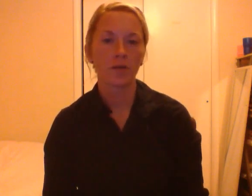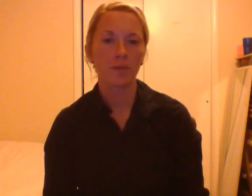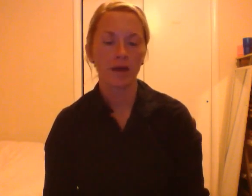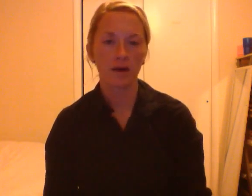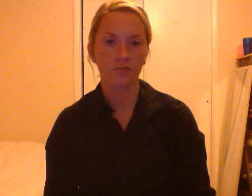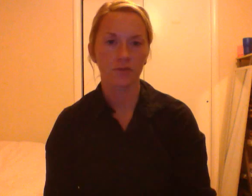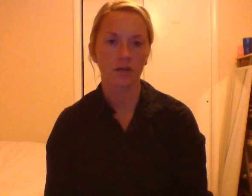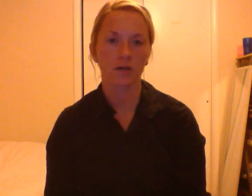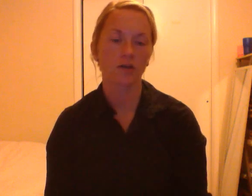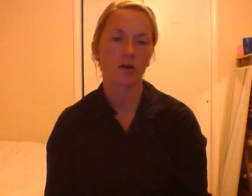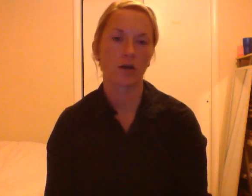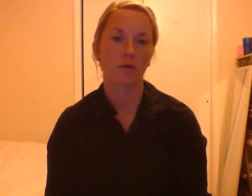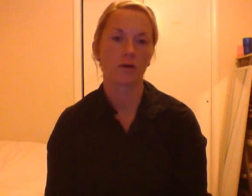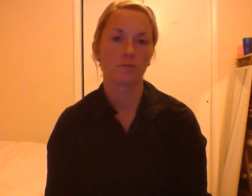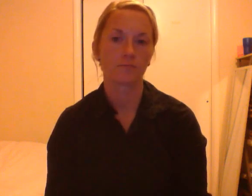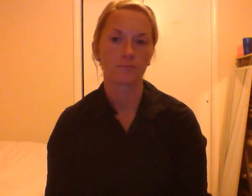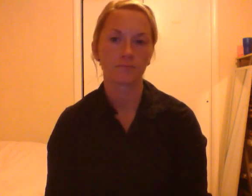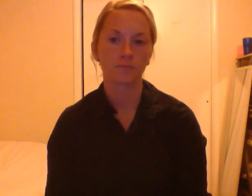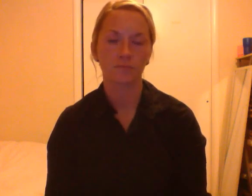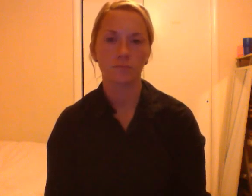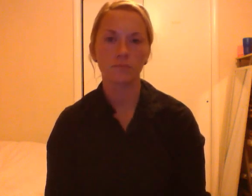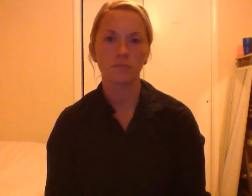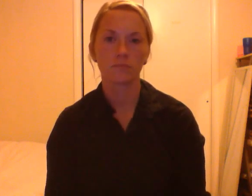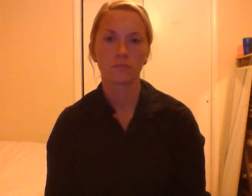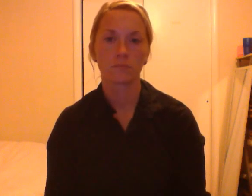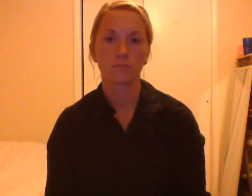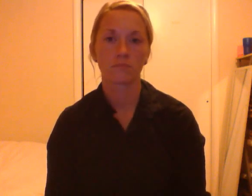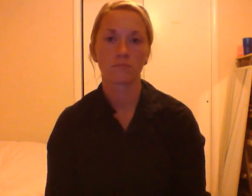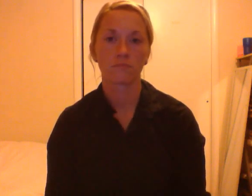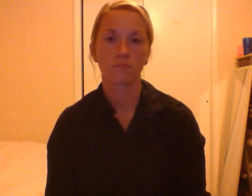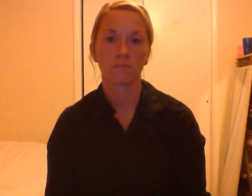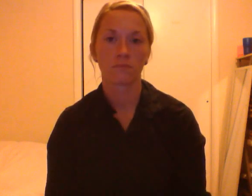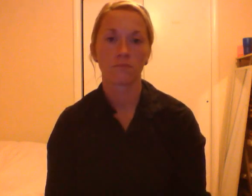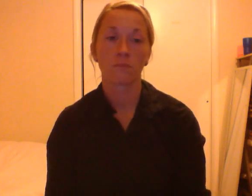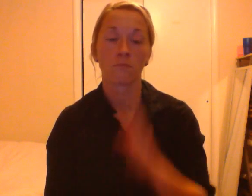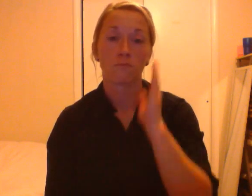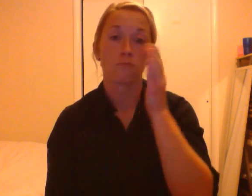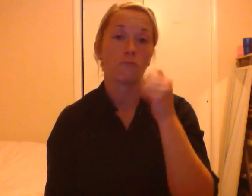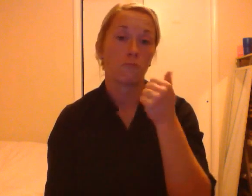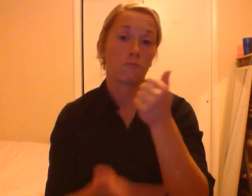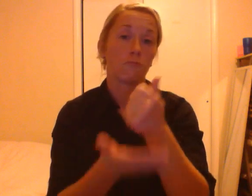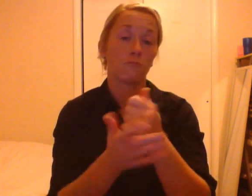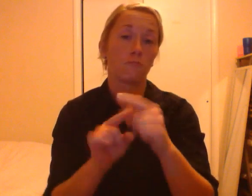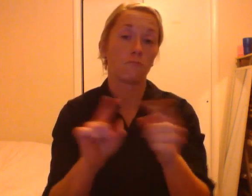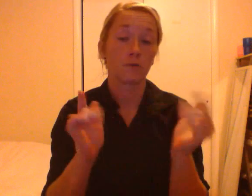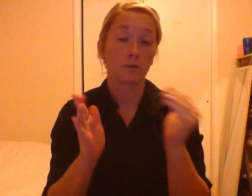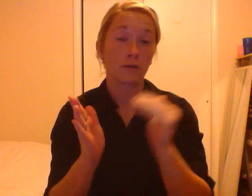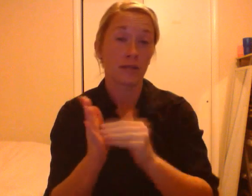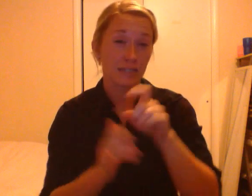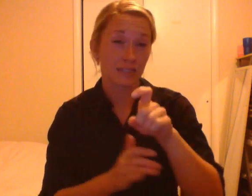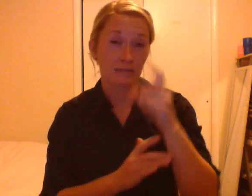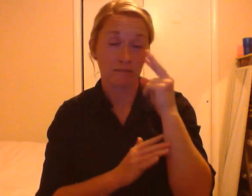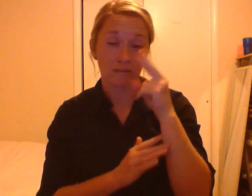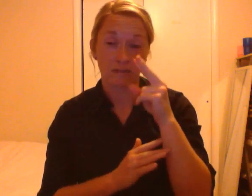you want me to pay off the car loan, I will. Well, that would probably help, but again, we need to look at the whole picture.